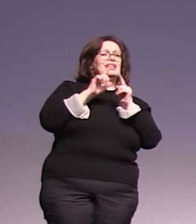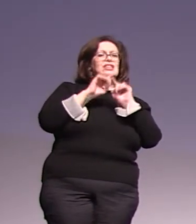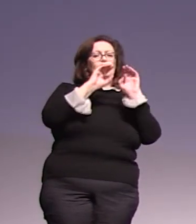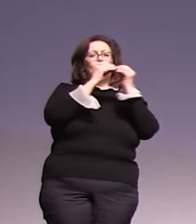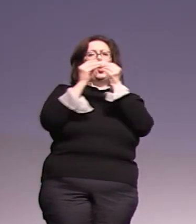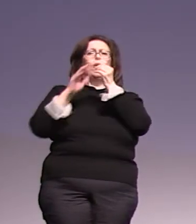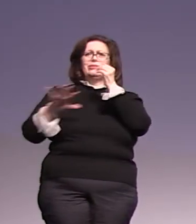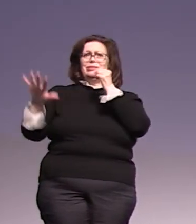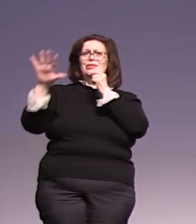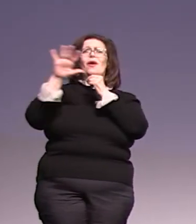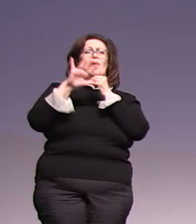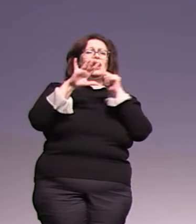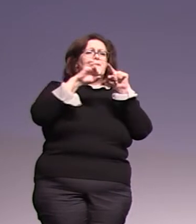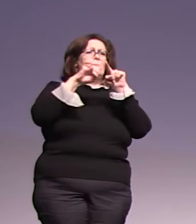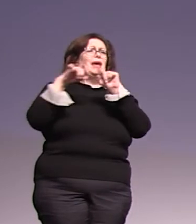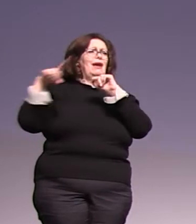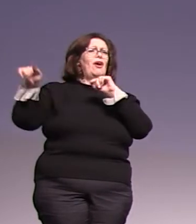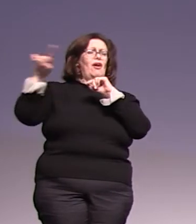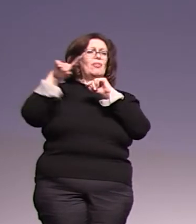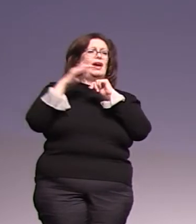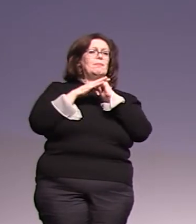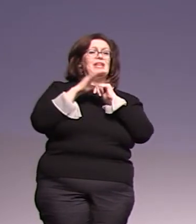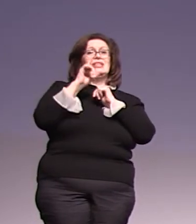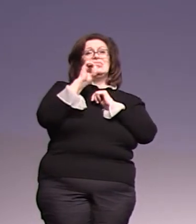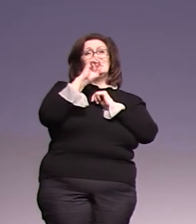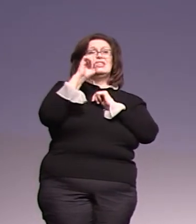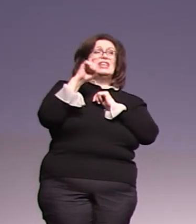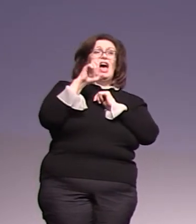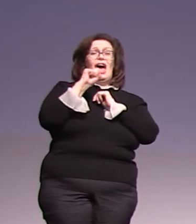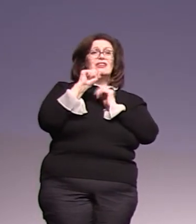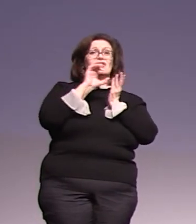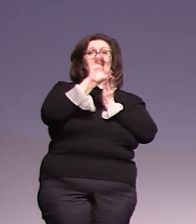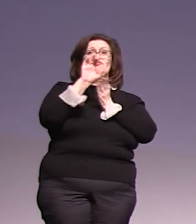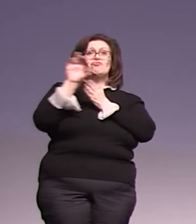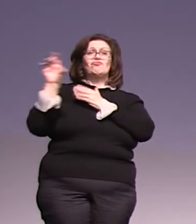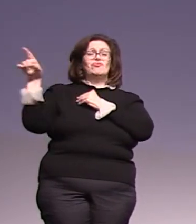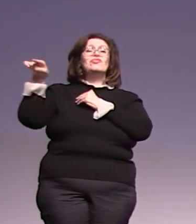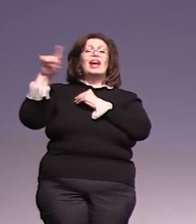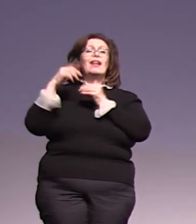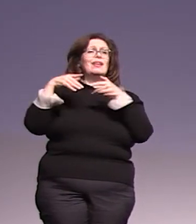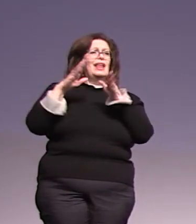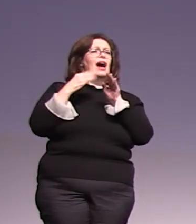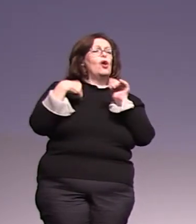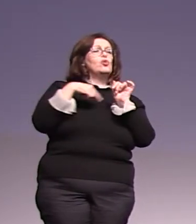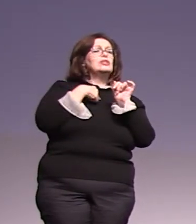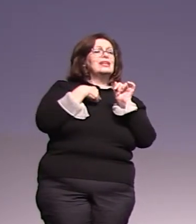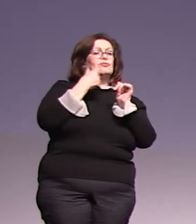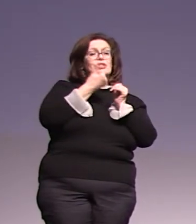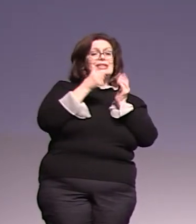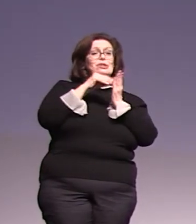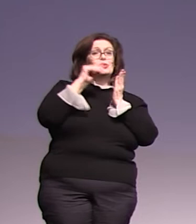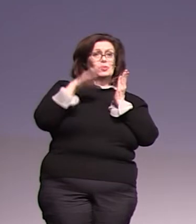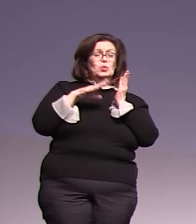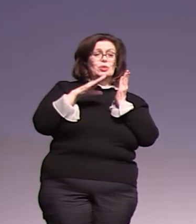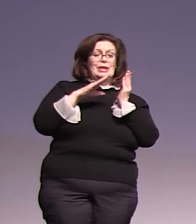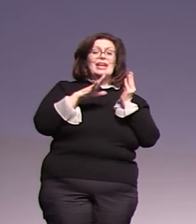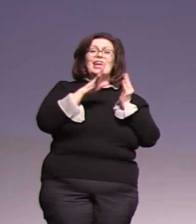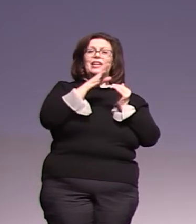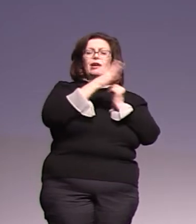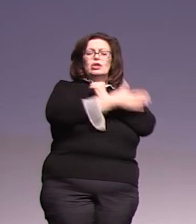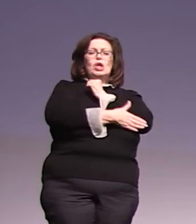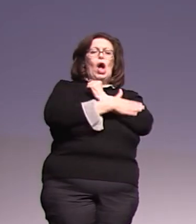all around. We know there might not be the same tax base in a rural community. And so what that allows is for any student who is in a rural